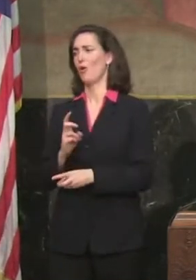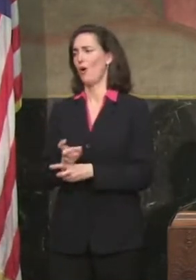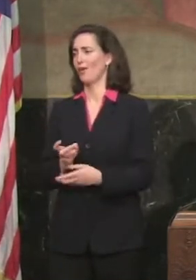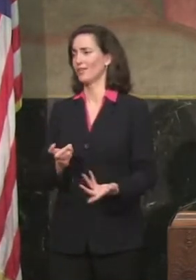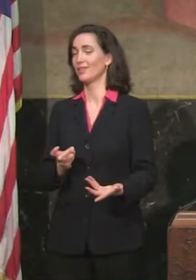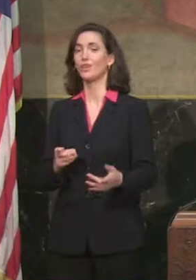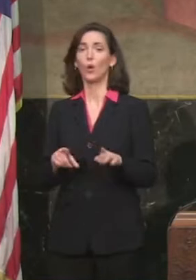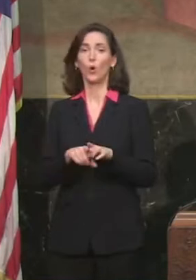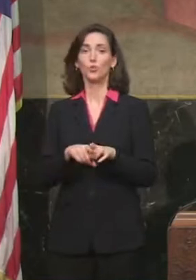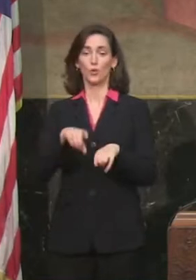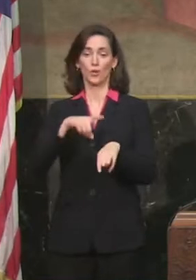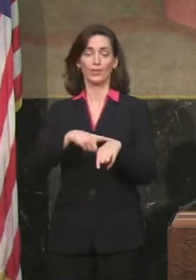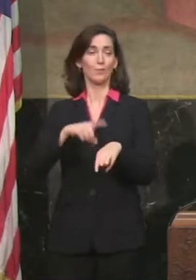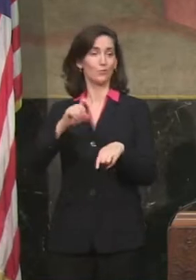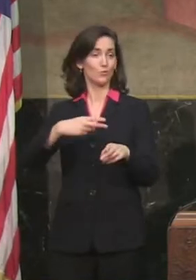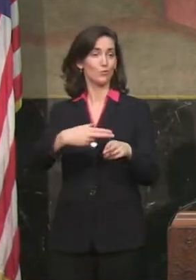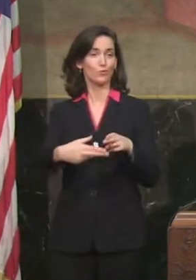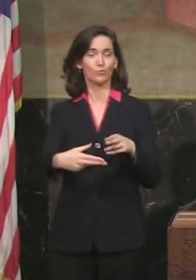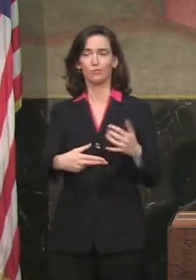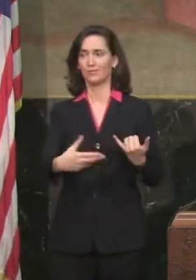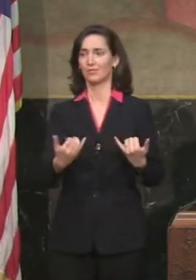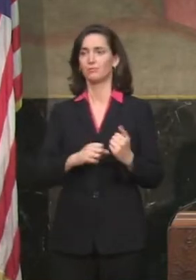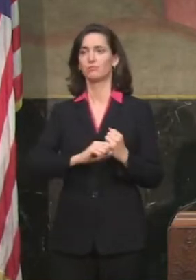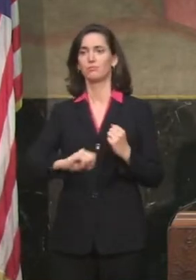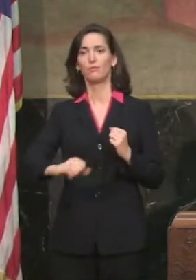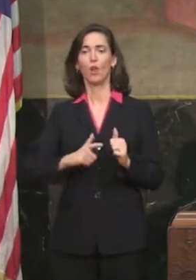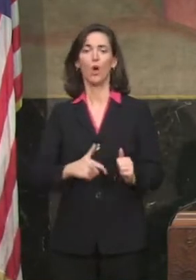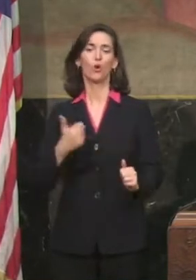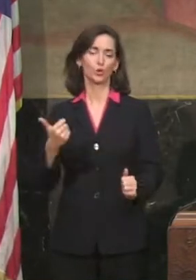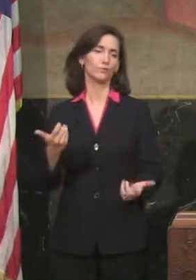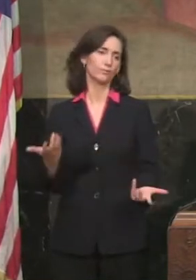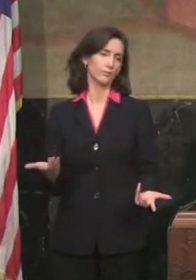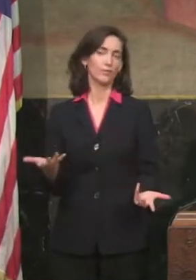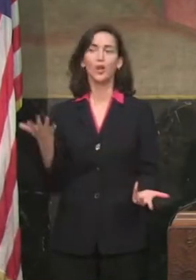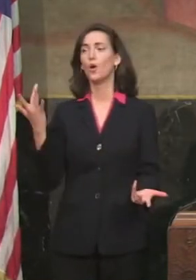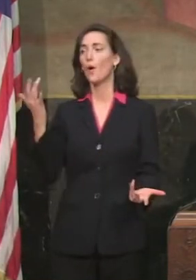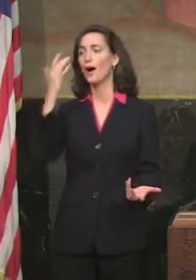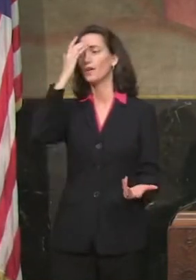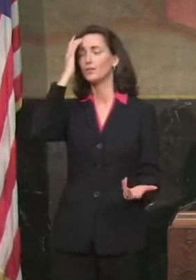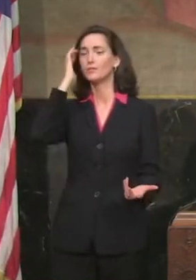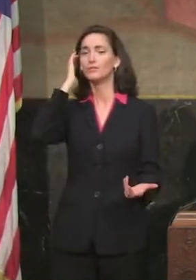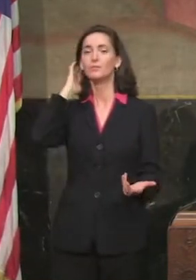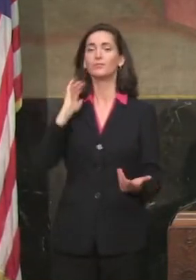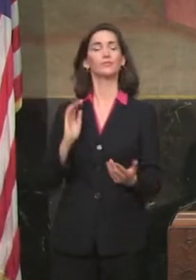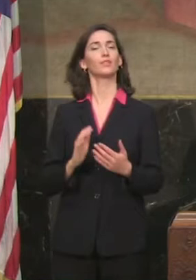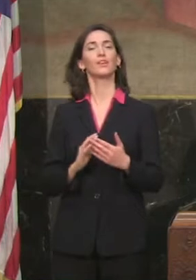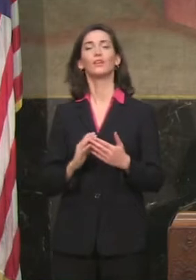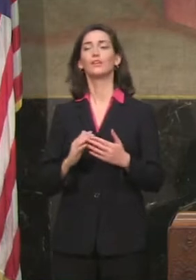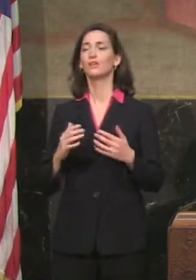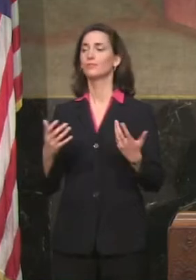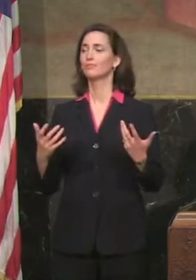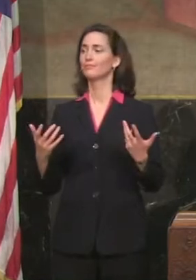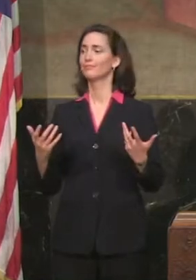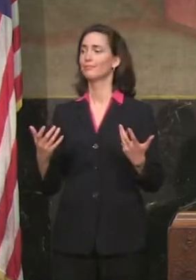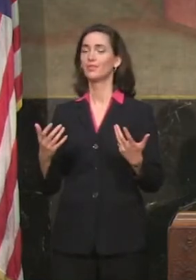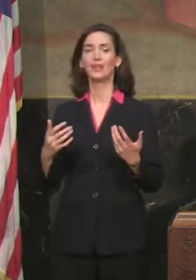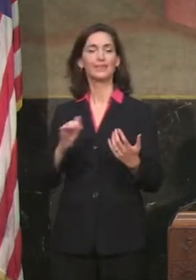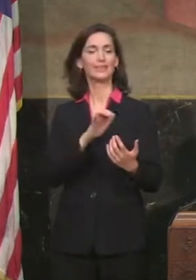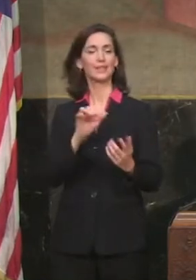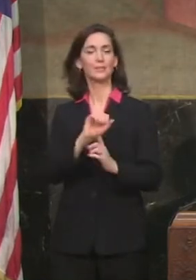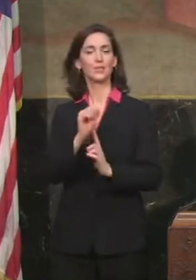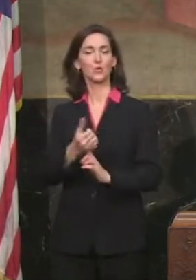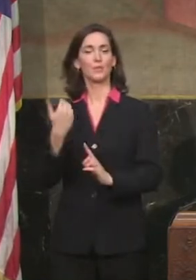longer than should have been necessary. And I think that's obvious because we circled back to just about exactly where we